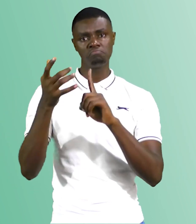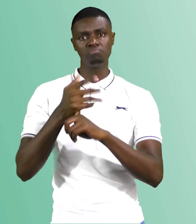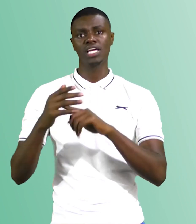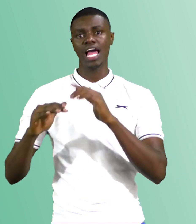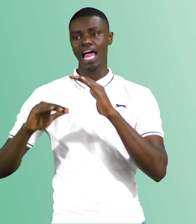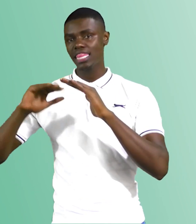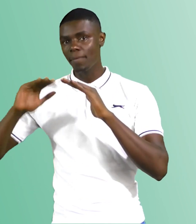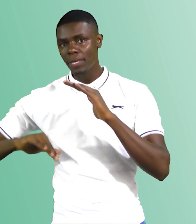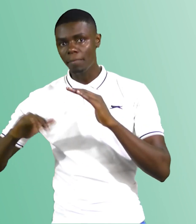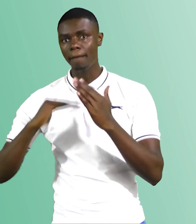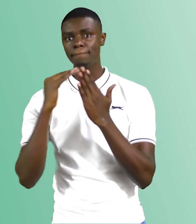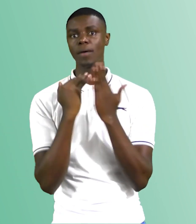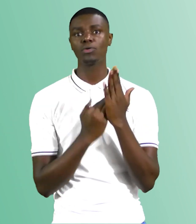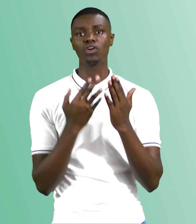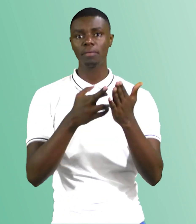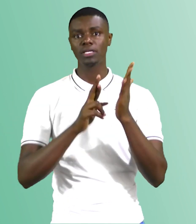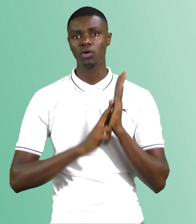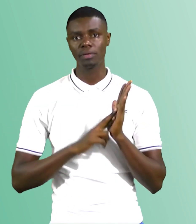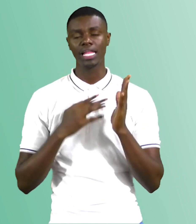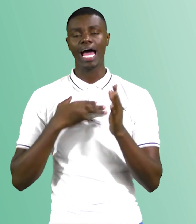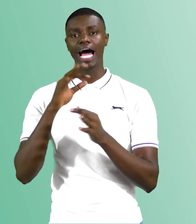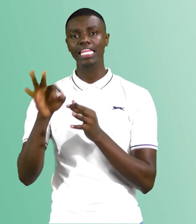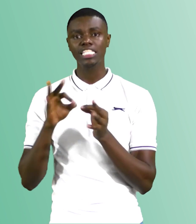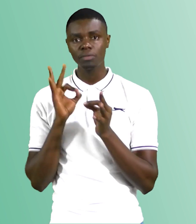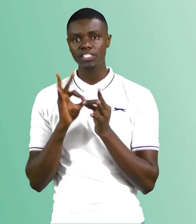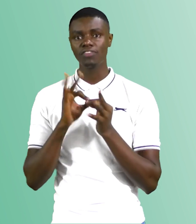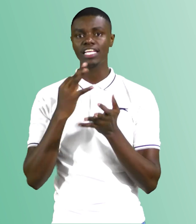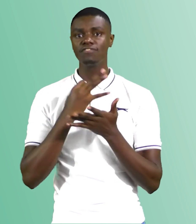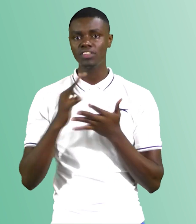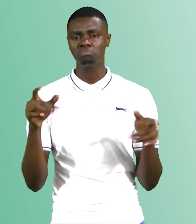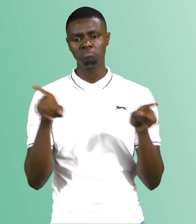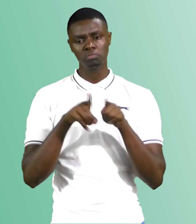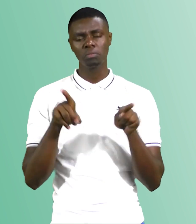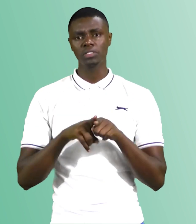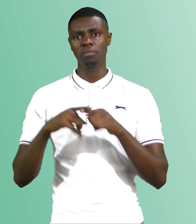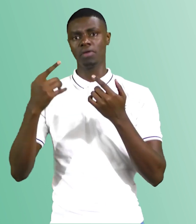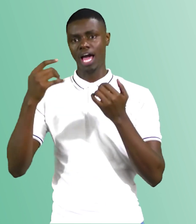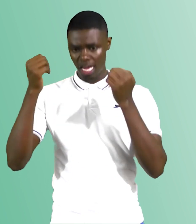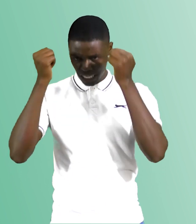the minimum program requirements and the specified fee as per the academic calendar.